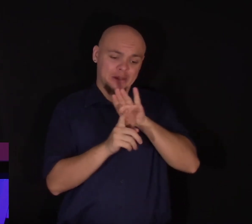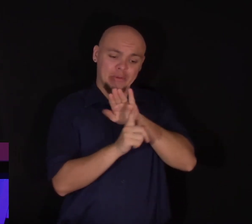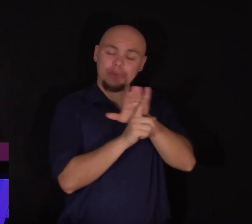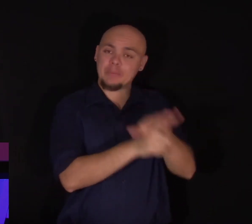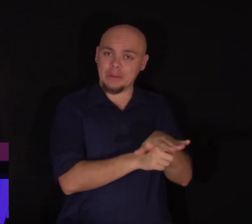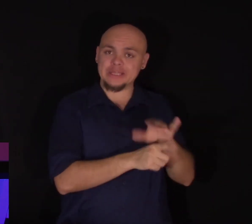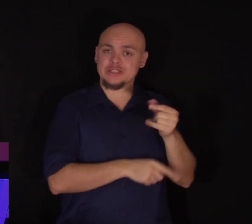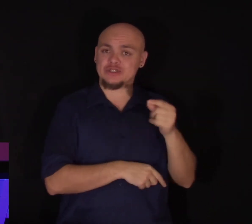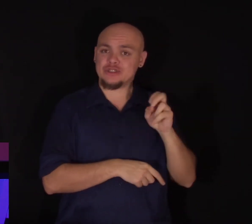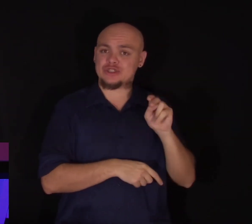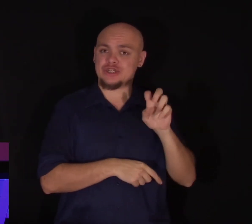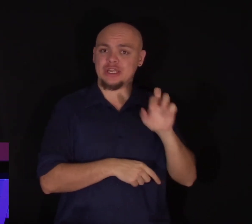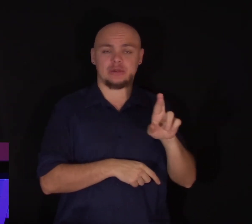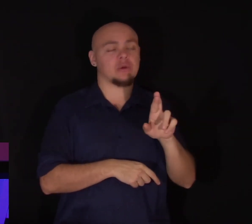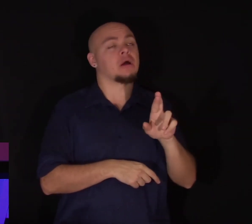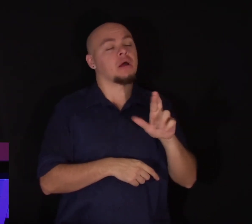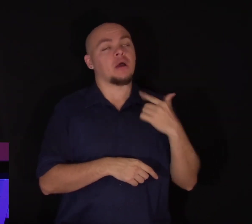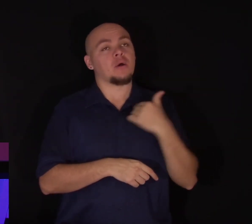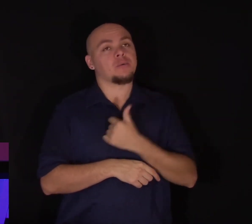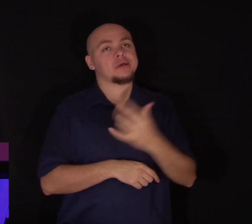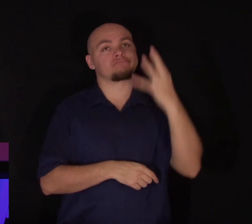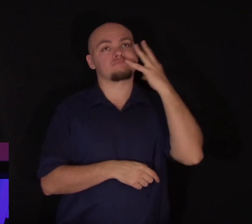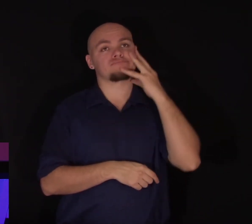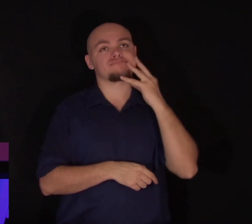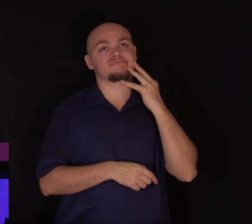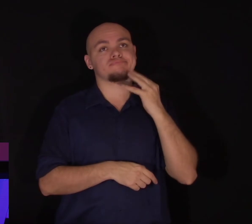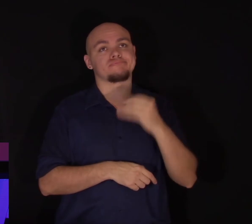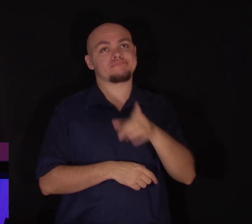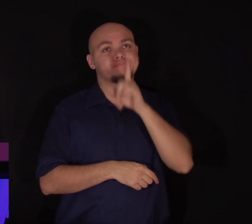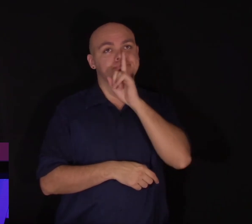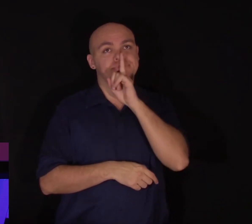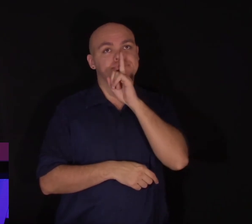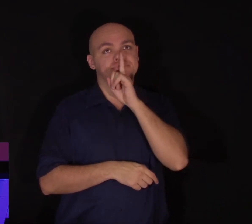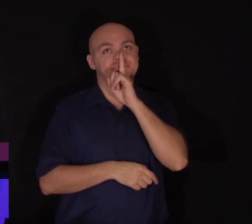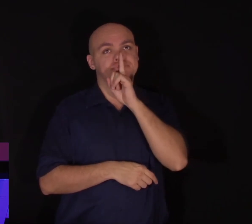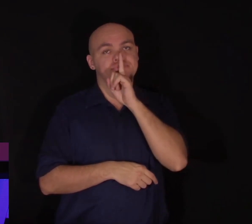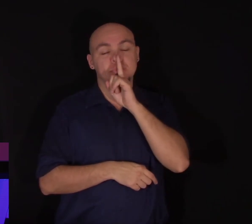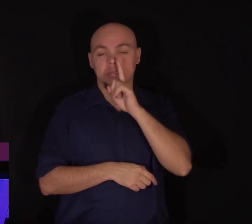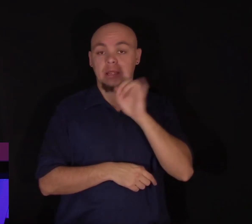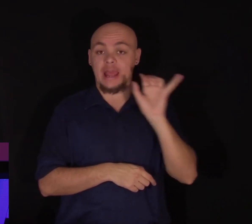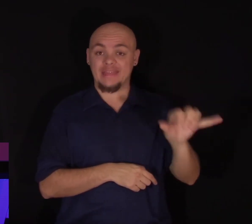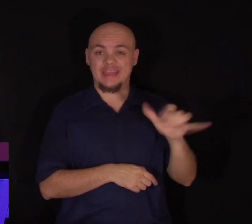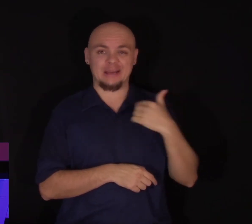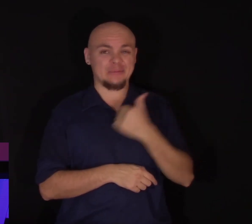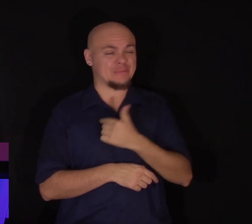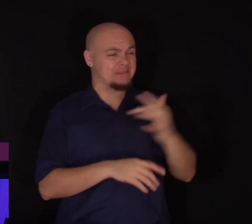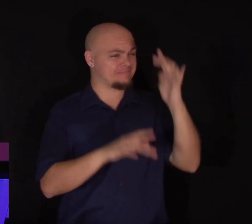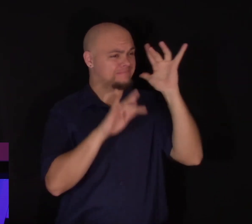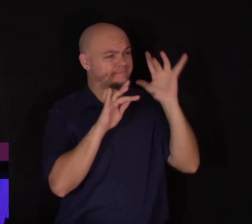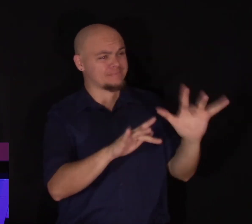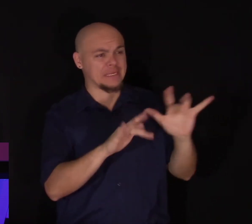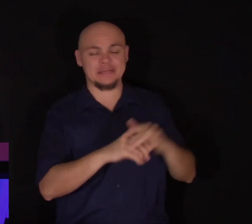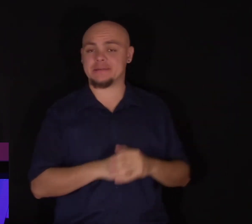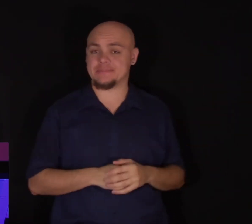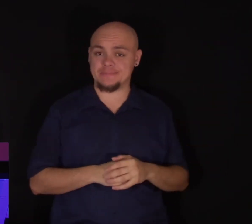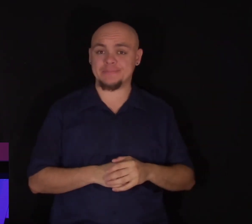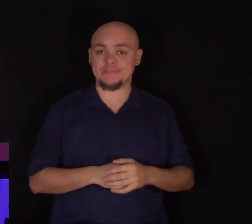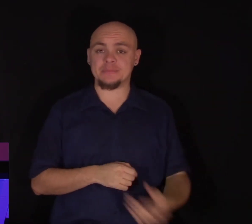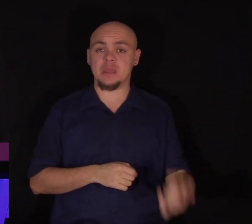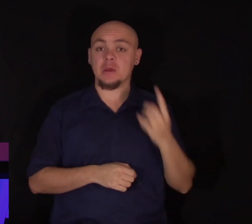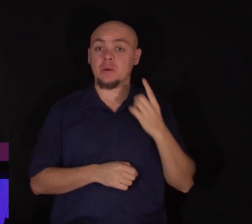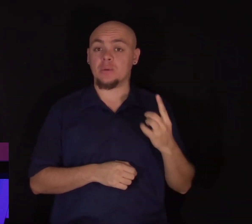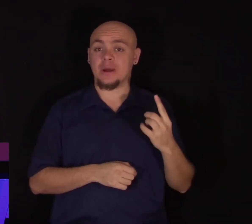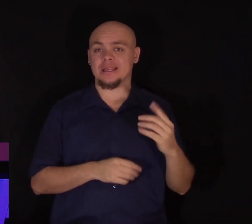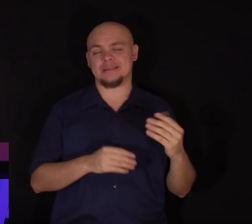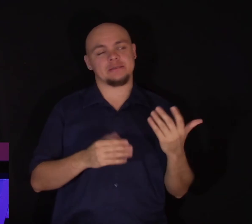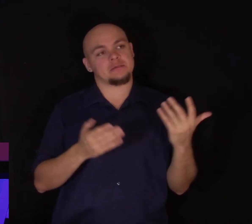been doing number one for as long as we can remember, and we are really, really bored of number one. Number one, I think, has affected me